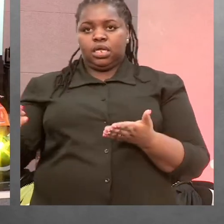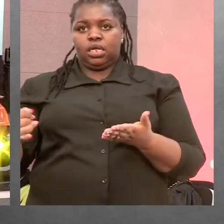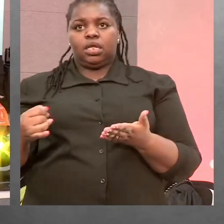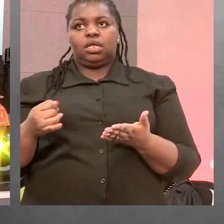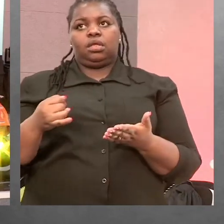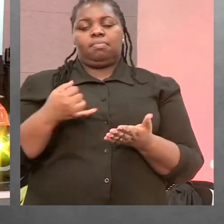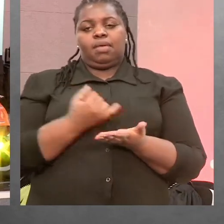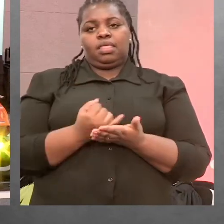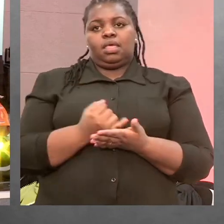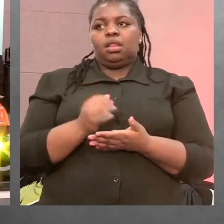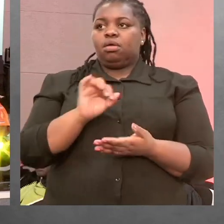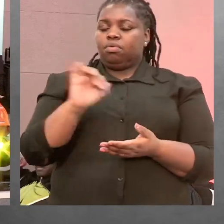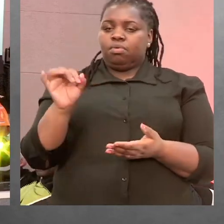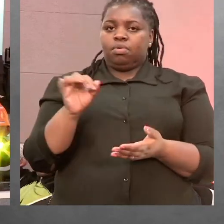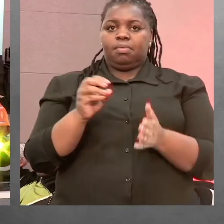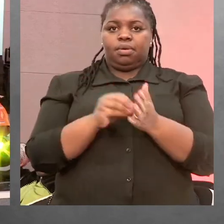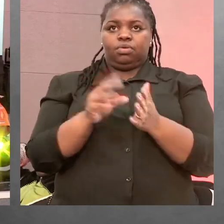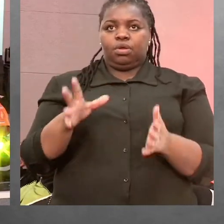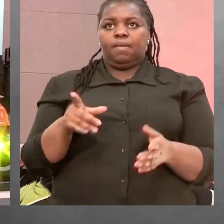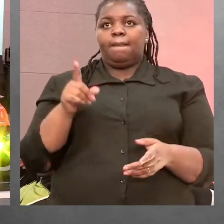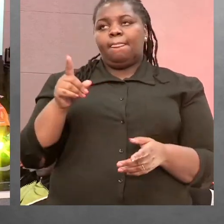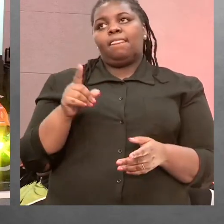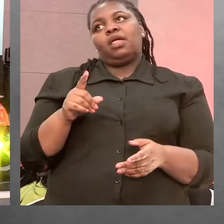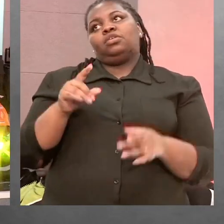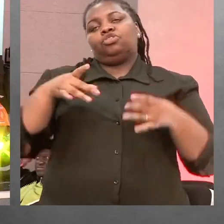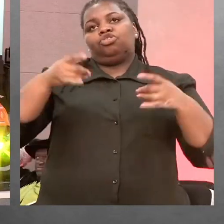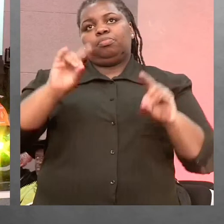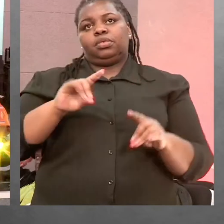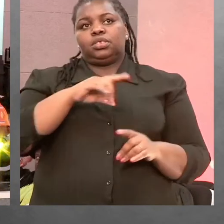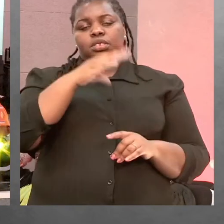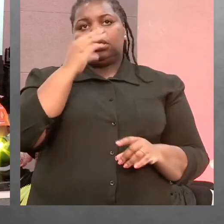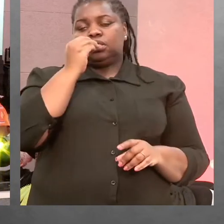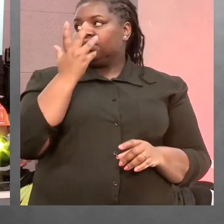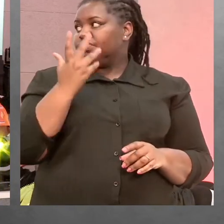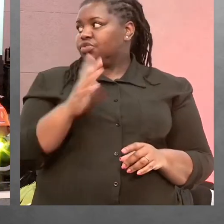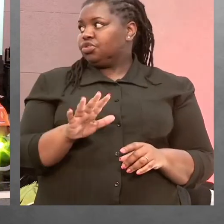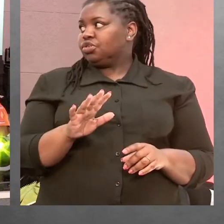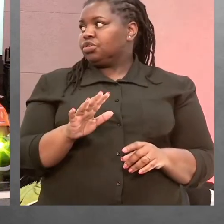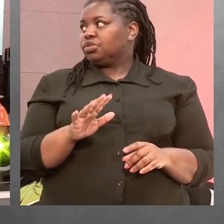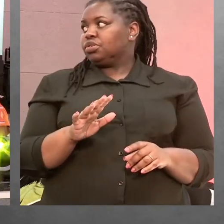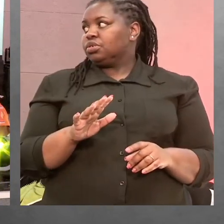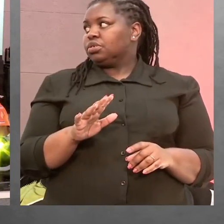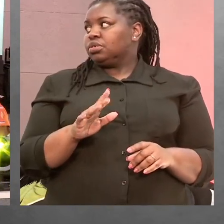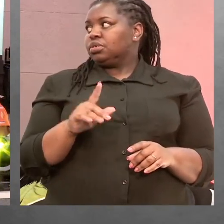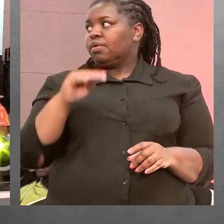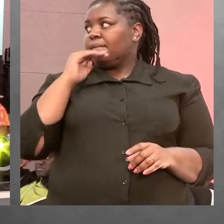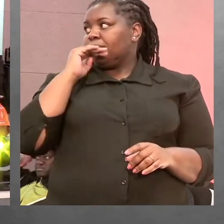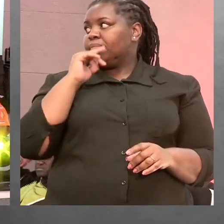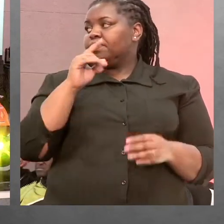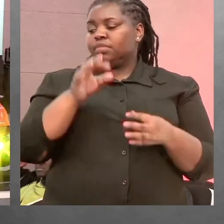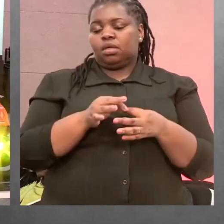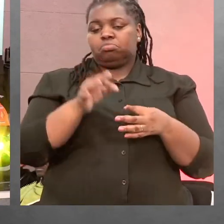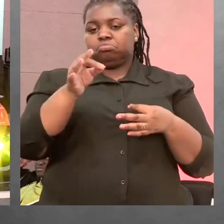graduate debt. The chairperson of the IF has indicated the extent of